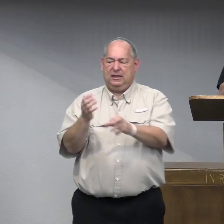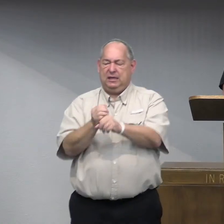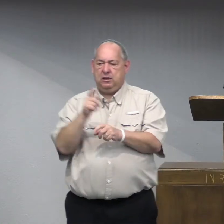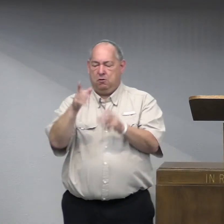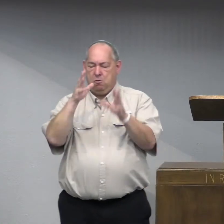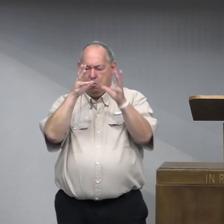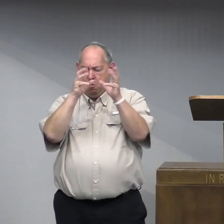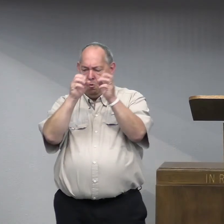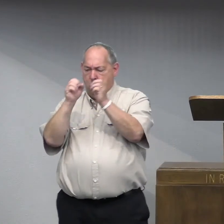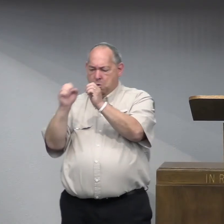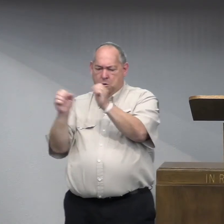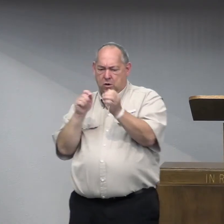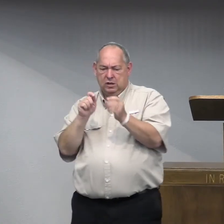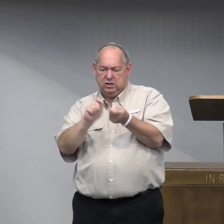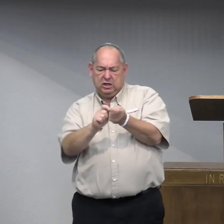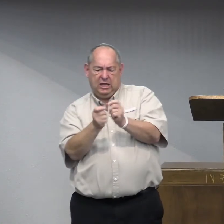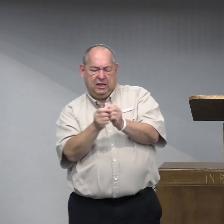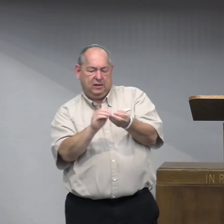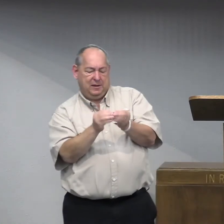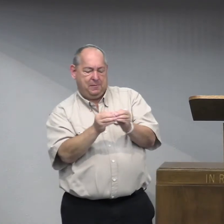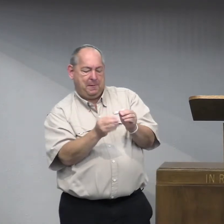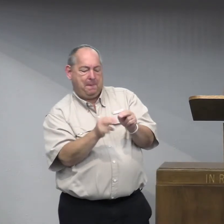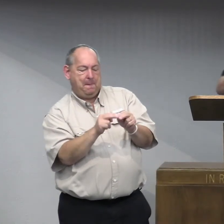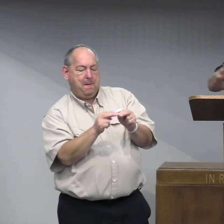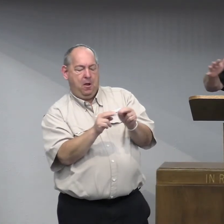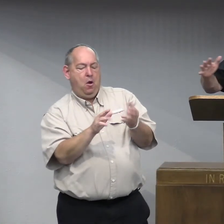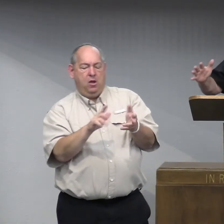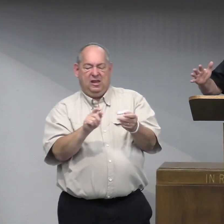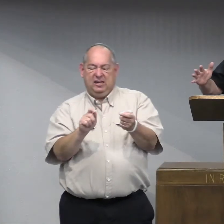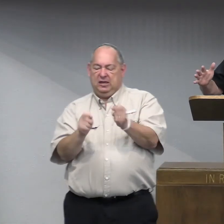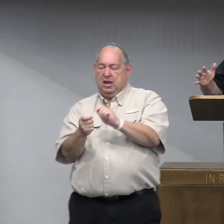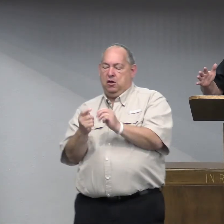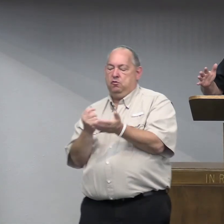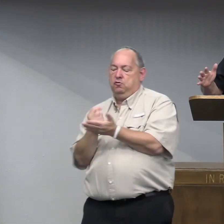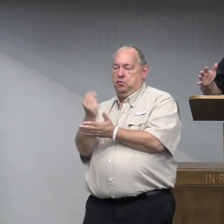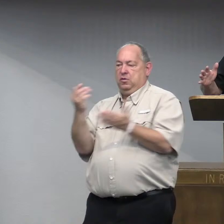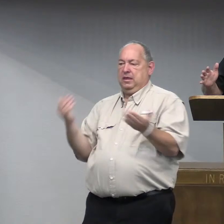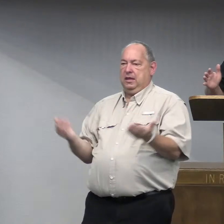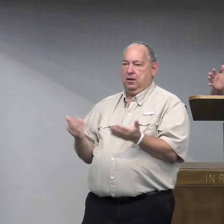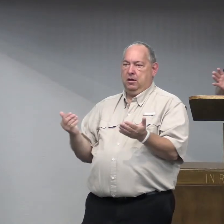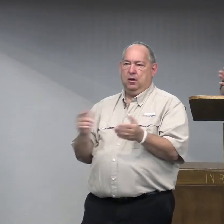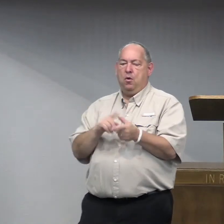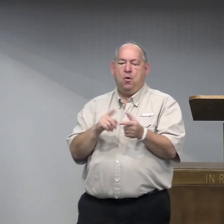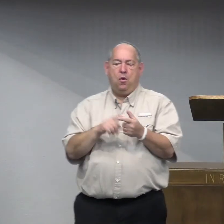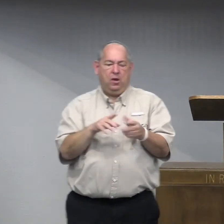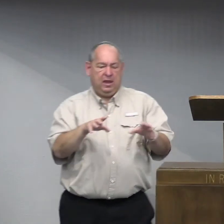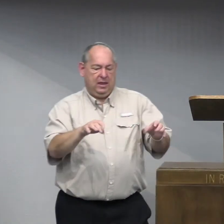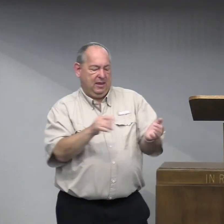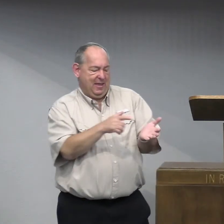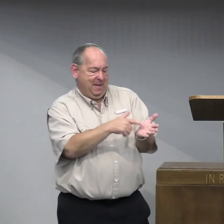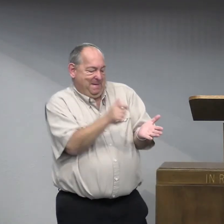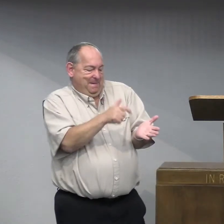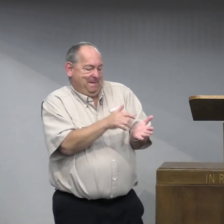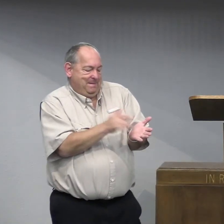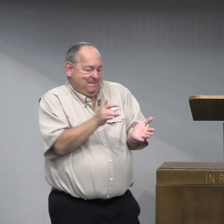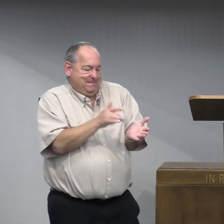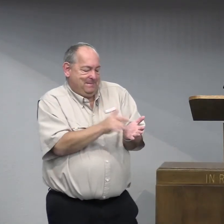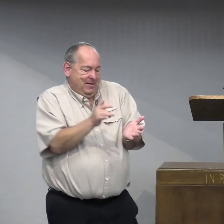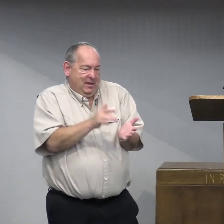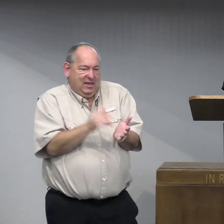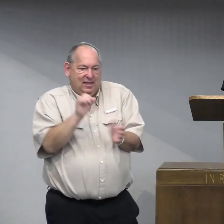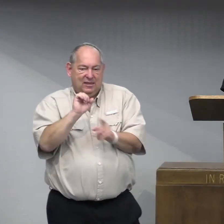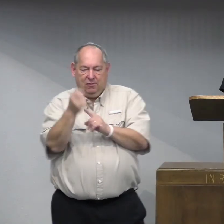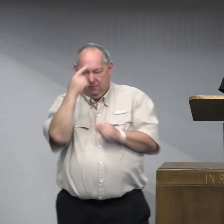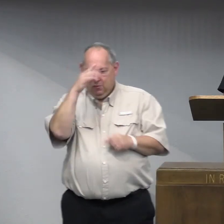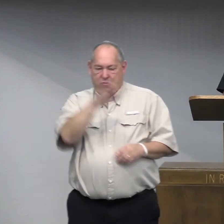to fudge the numbers a little bit, or to bend the truth here, or to take advantage of a situation for your